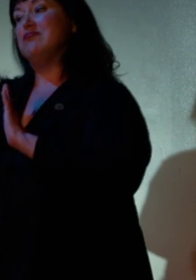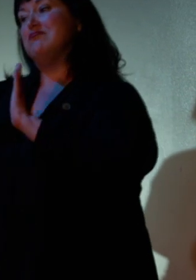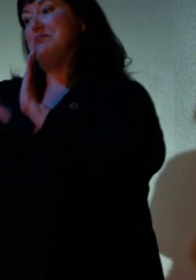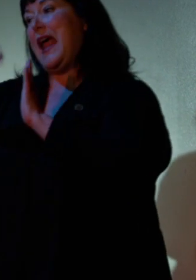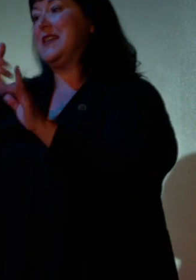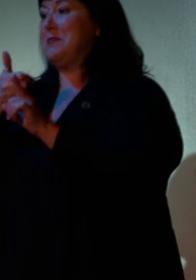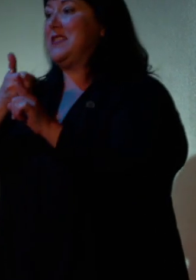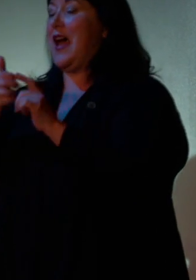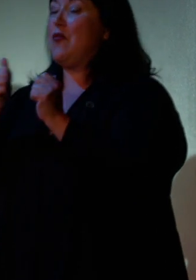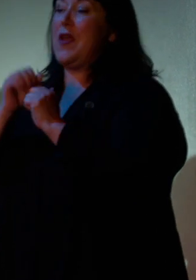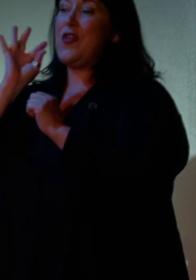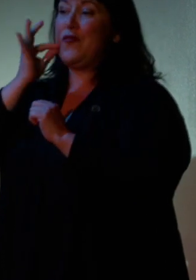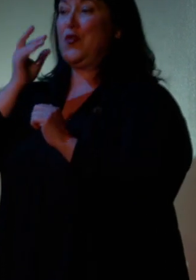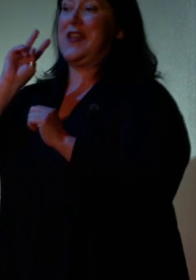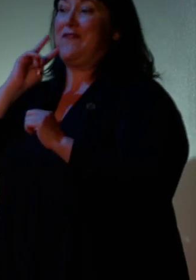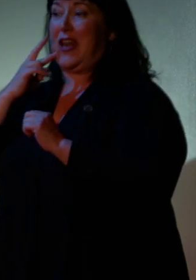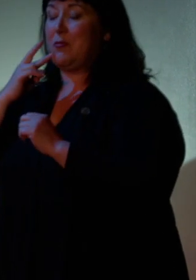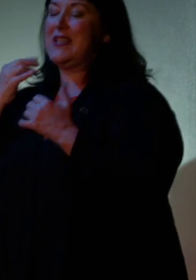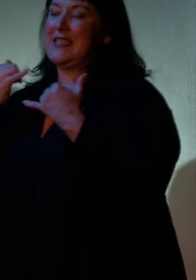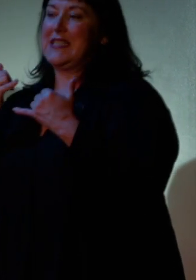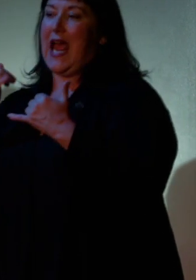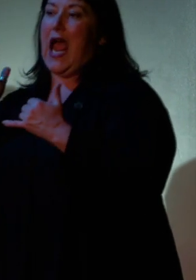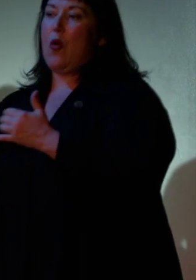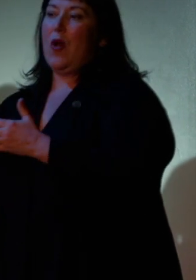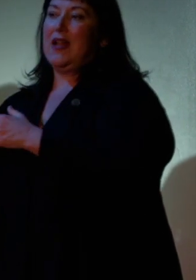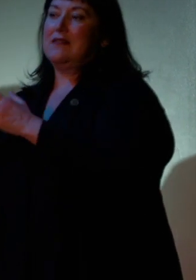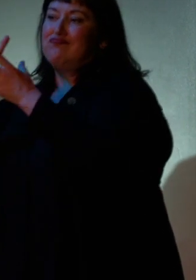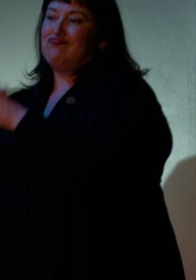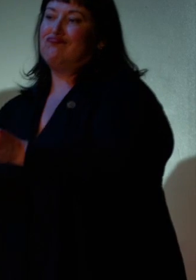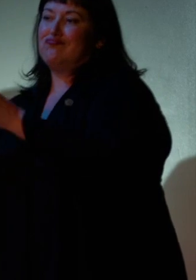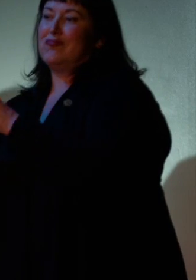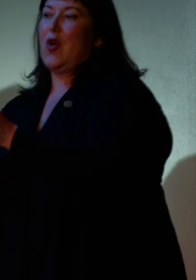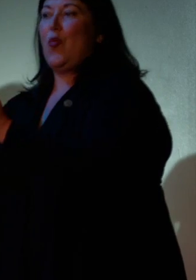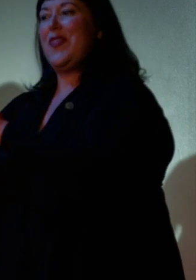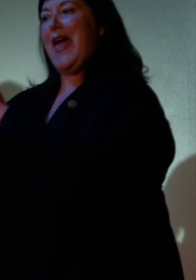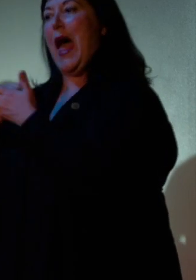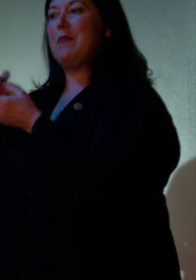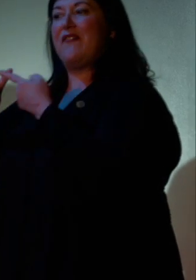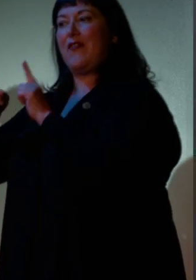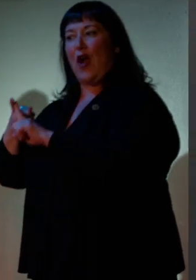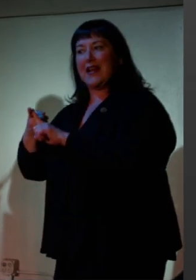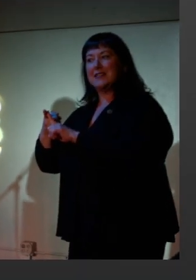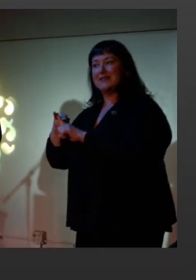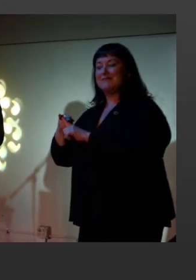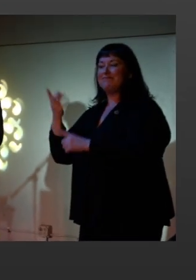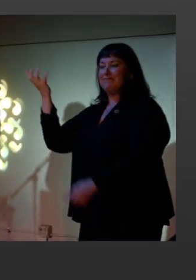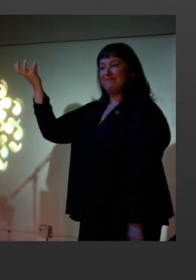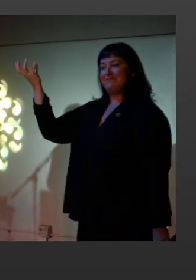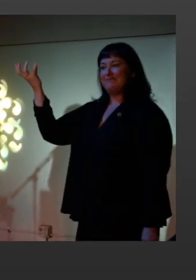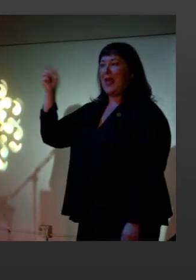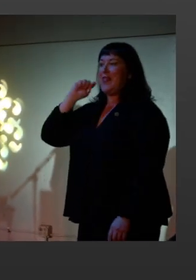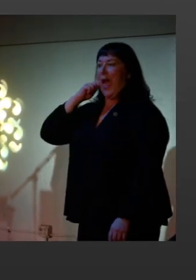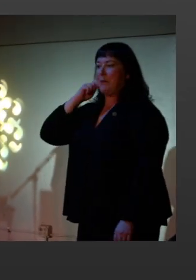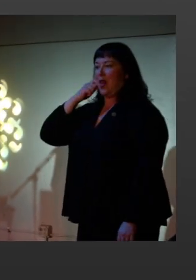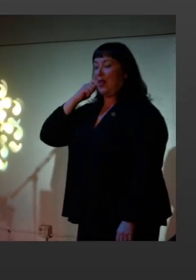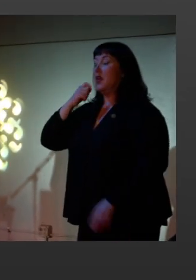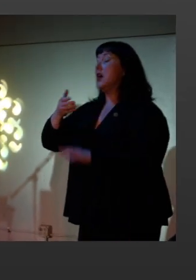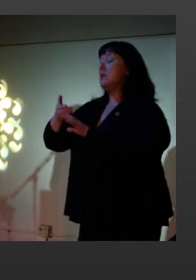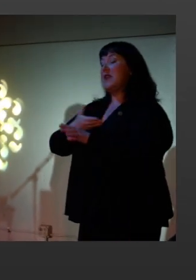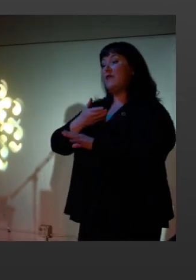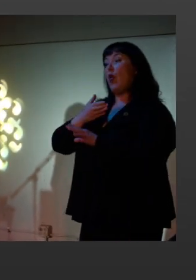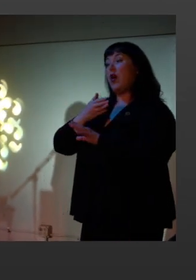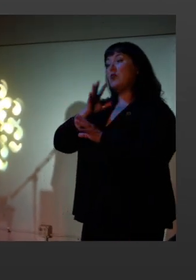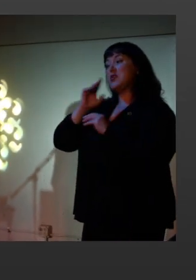vegetables, tonight I'll be telling his story with the help of a friend, the apple. And before we get into